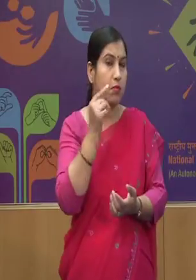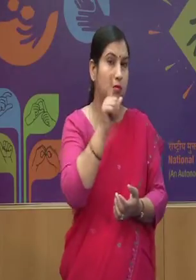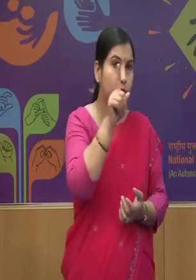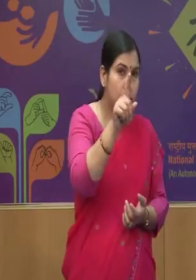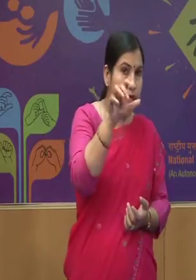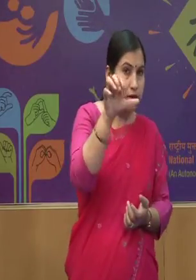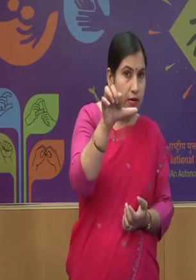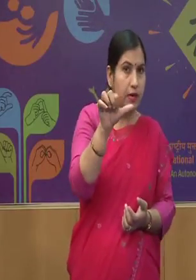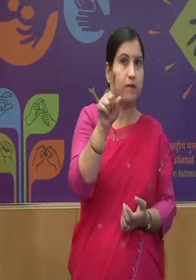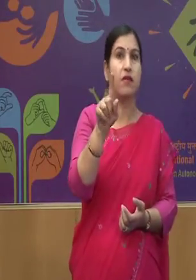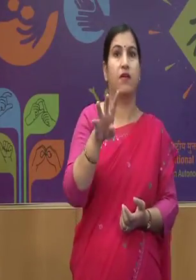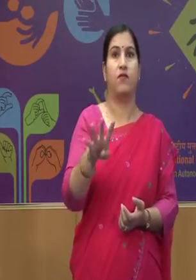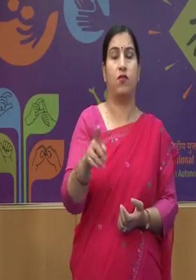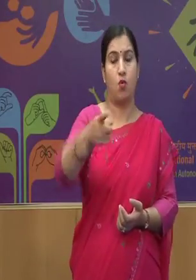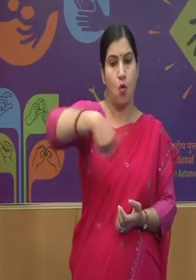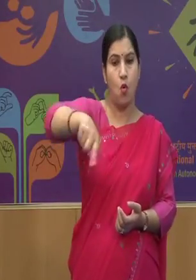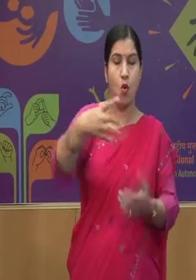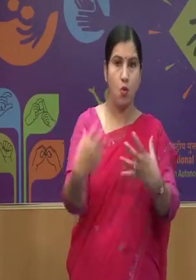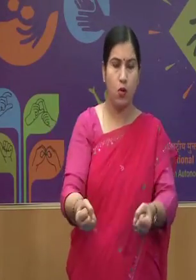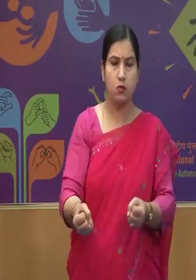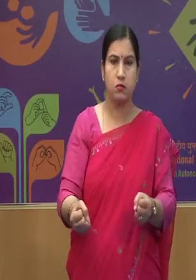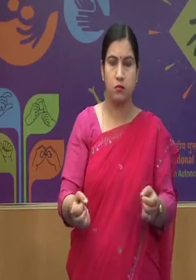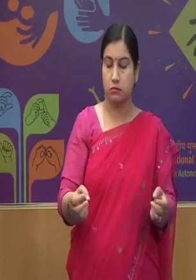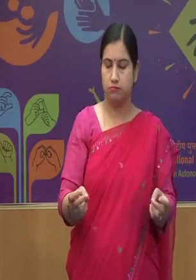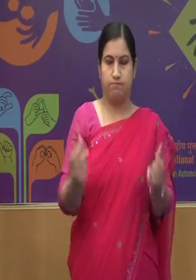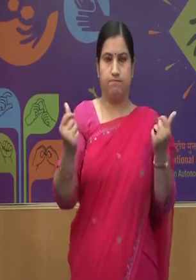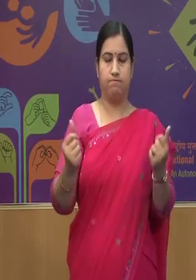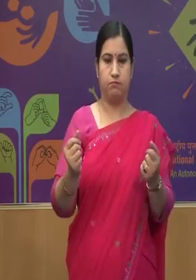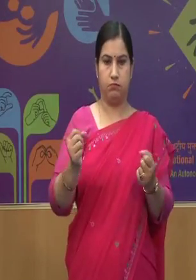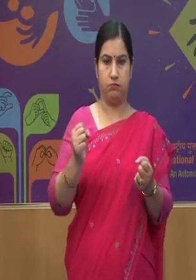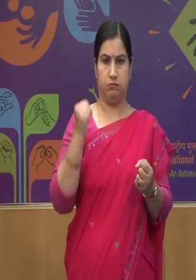and it just needed a spark to turn into war.